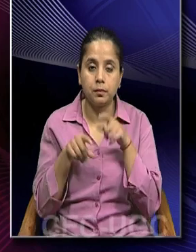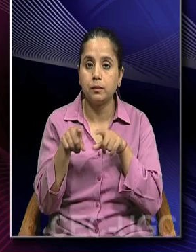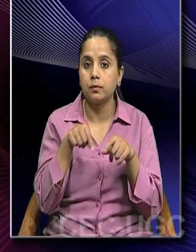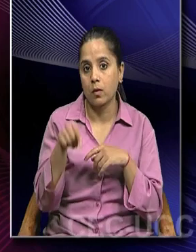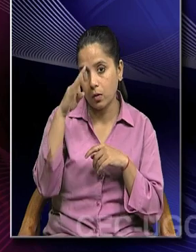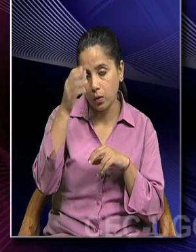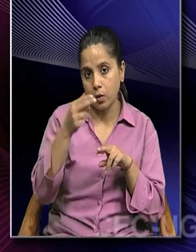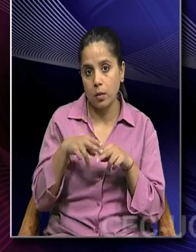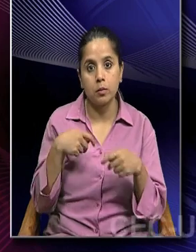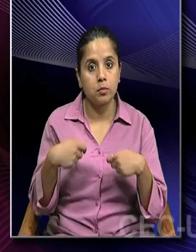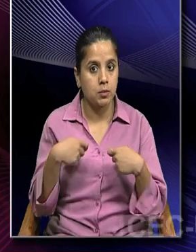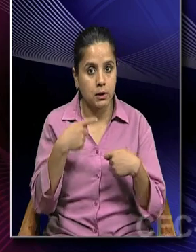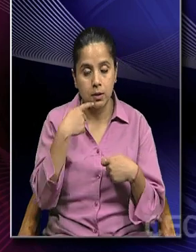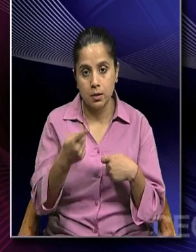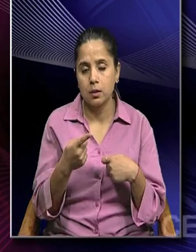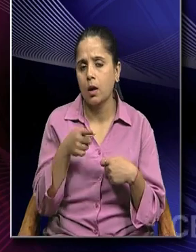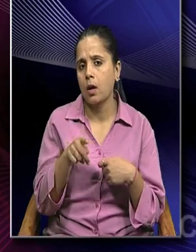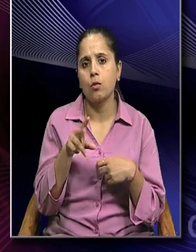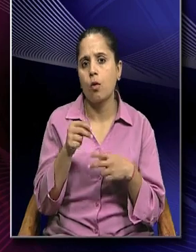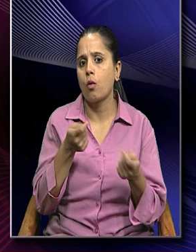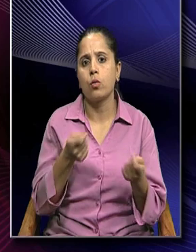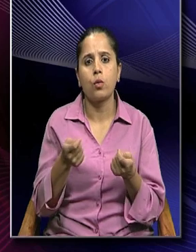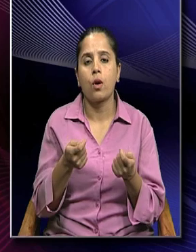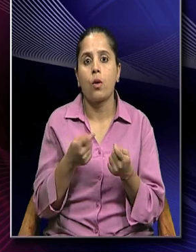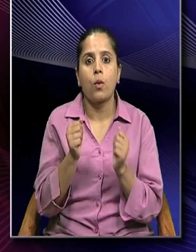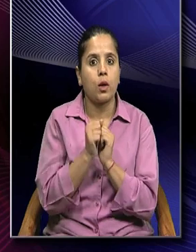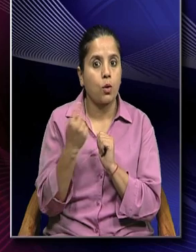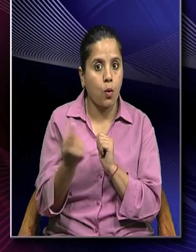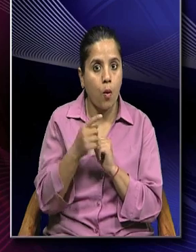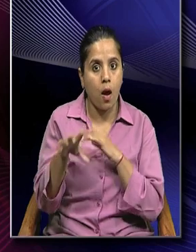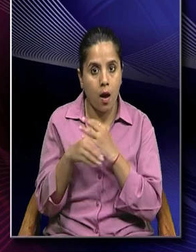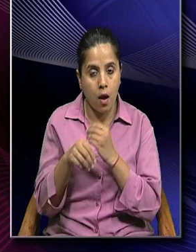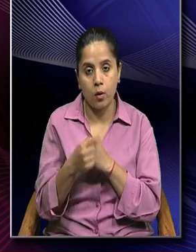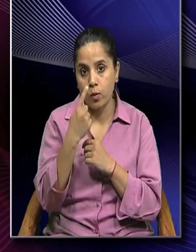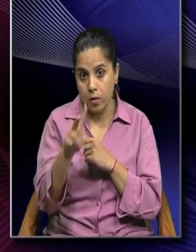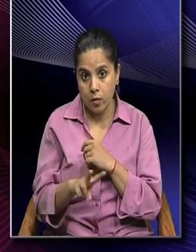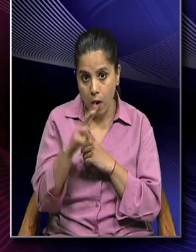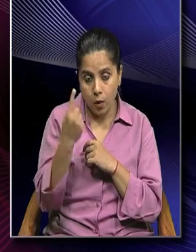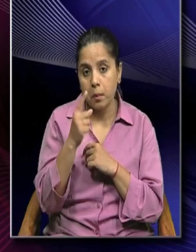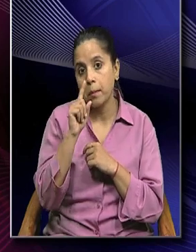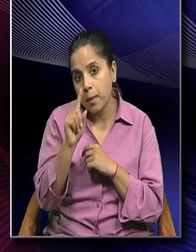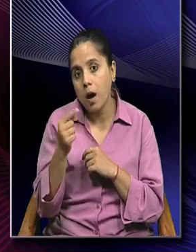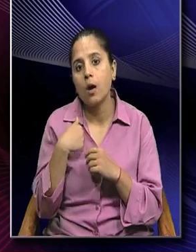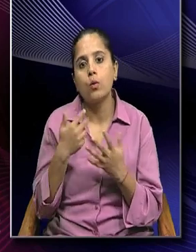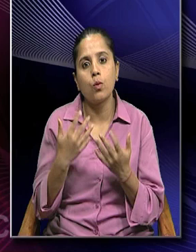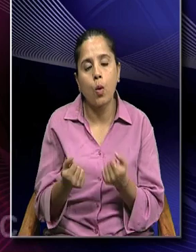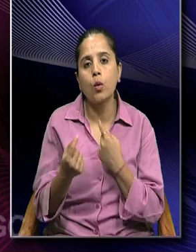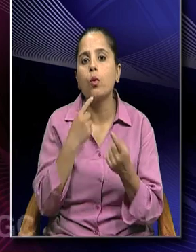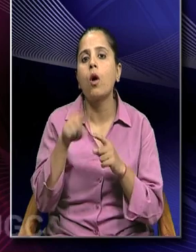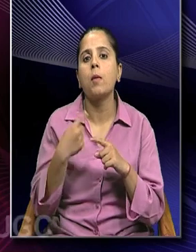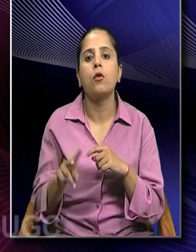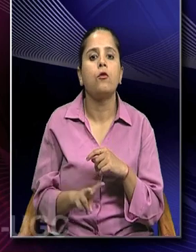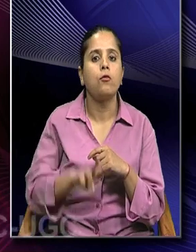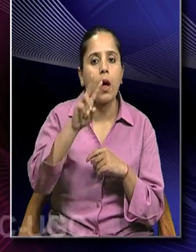of business is not dealing with only adding addition of one value, rather we are willing to talk about